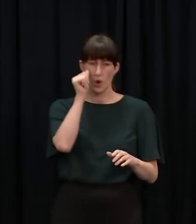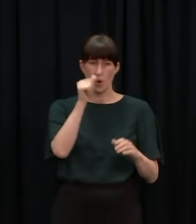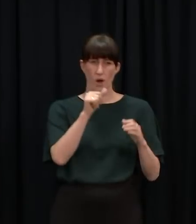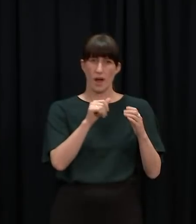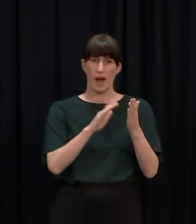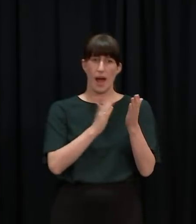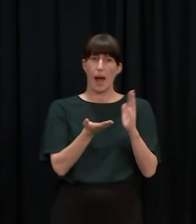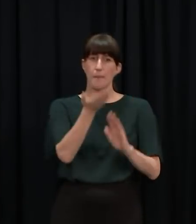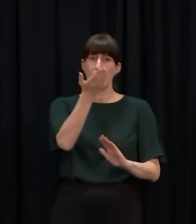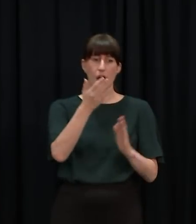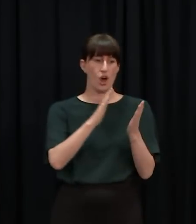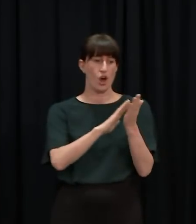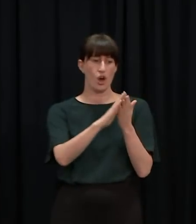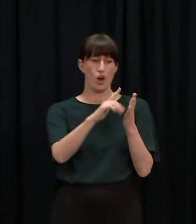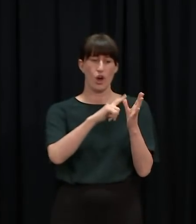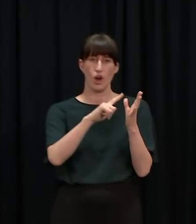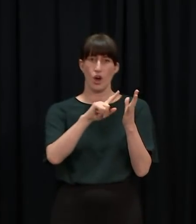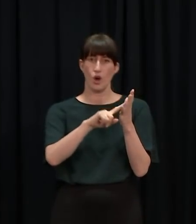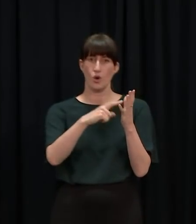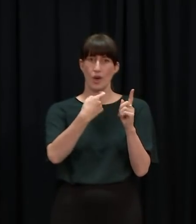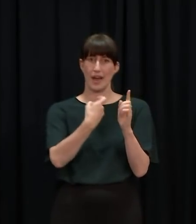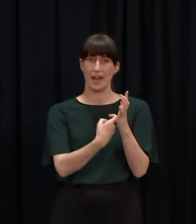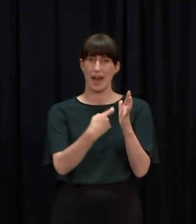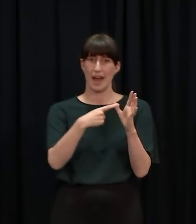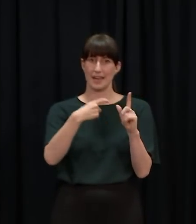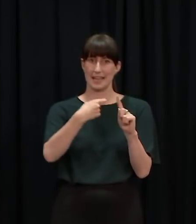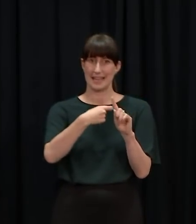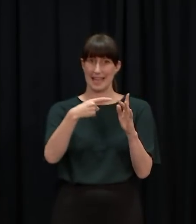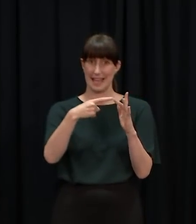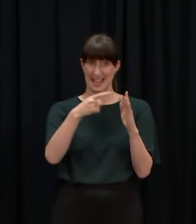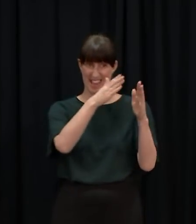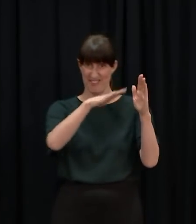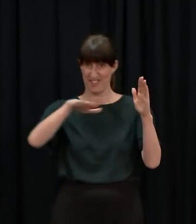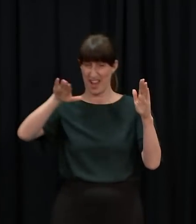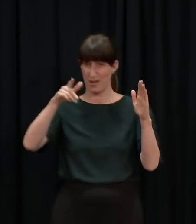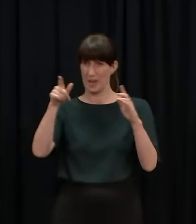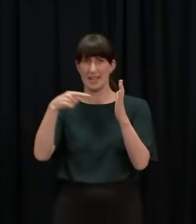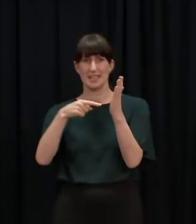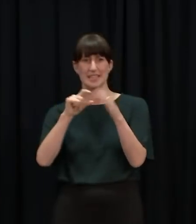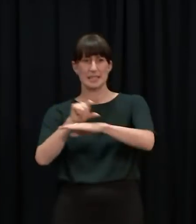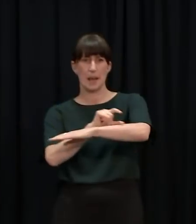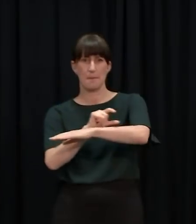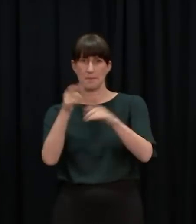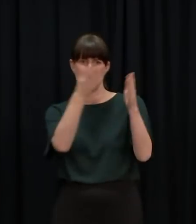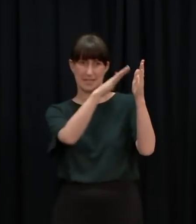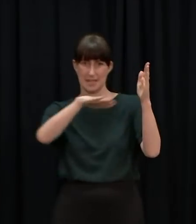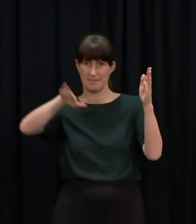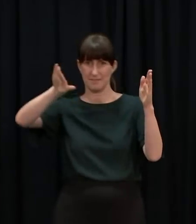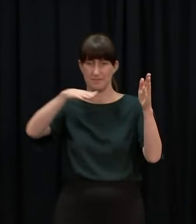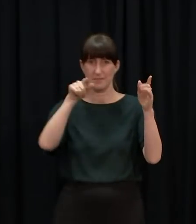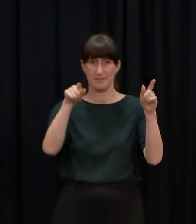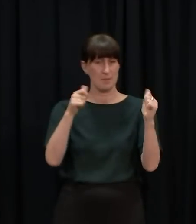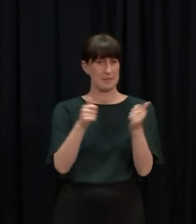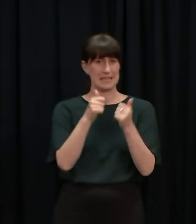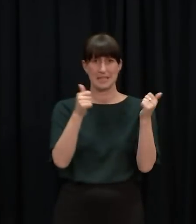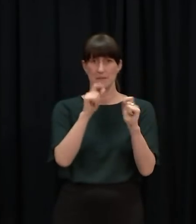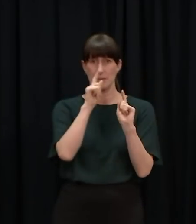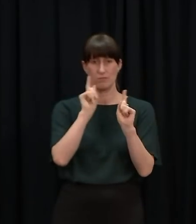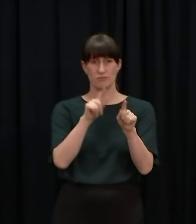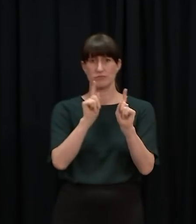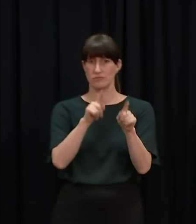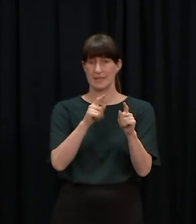centres yesterday at Tū Marae took a further 403 swabs, and all results to date have been negative.